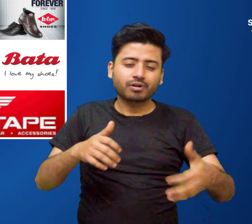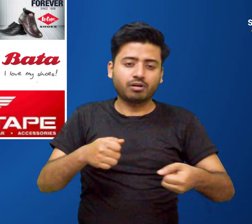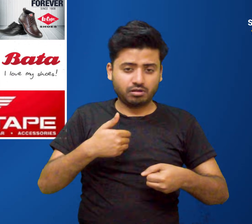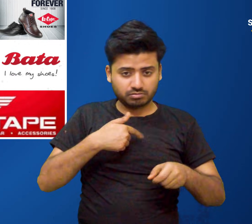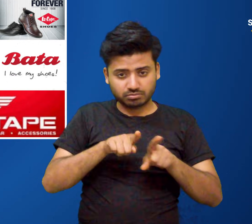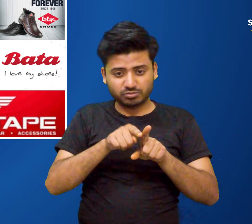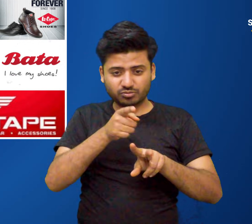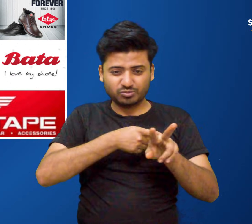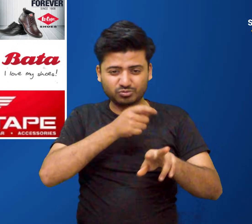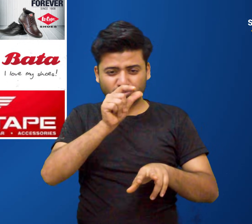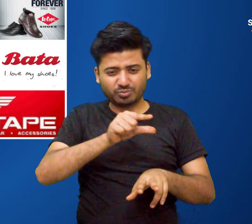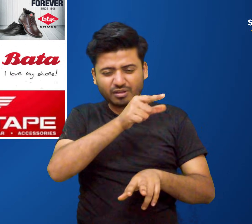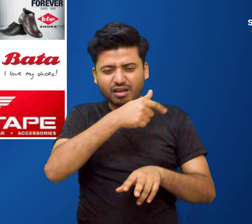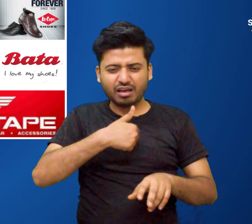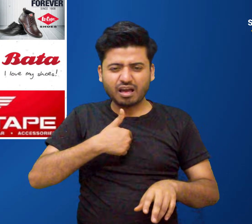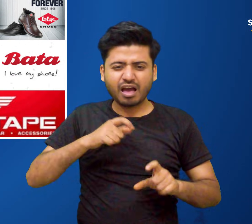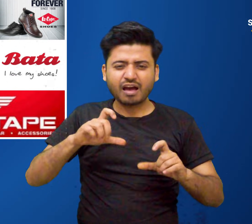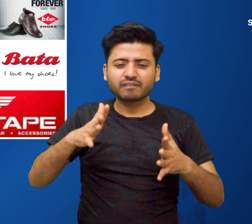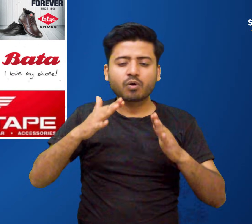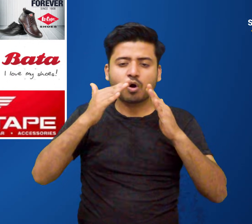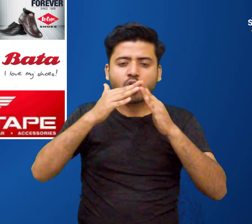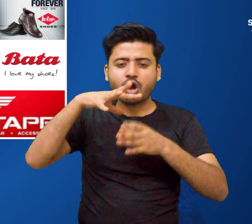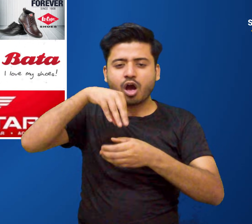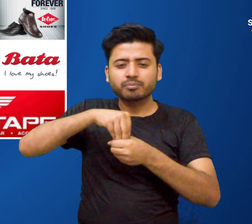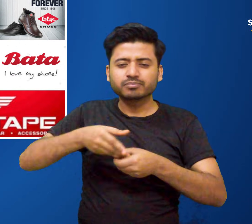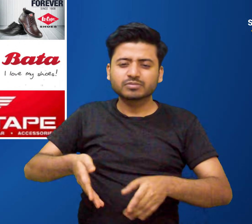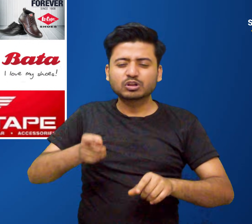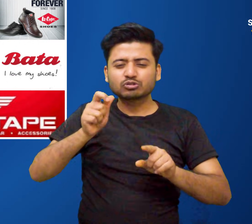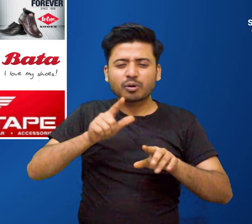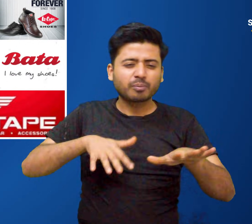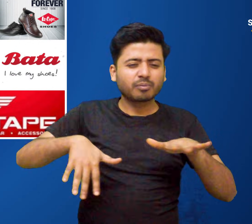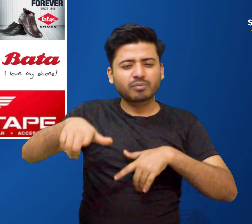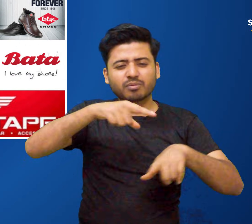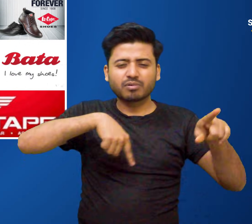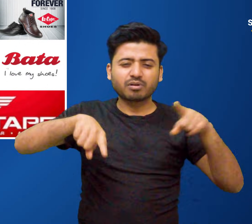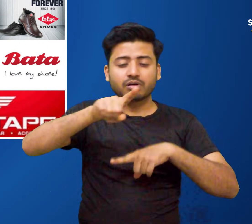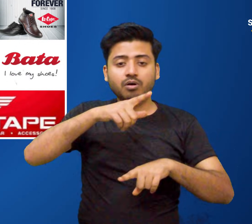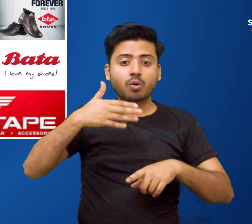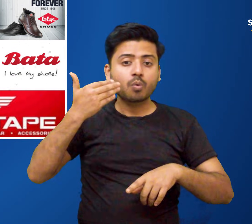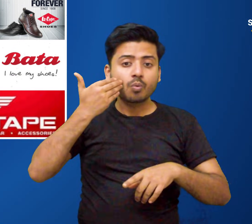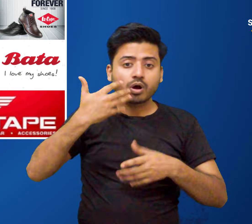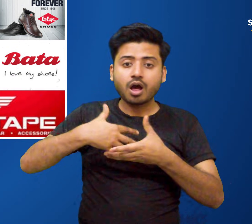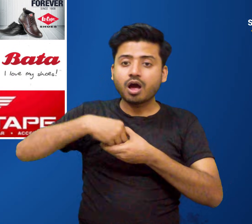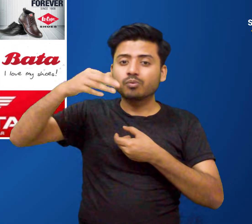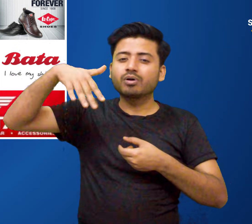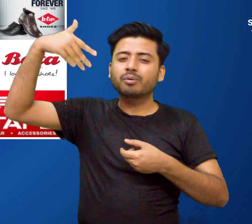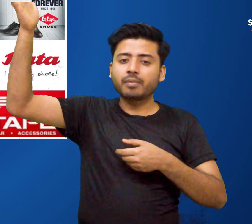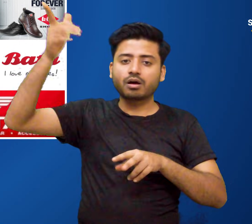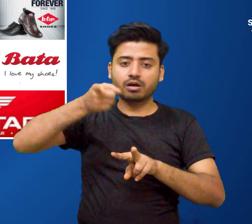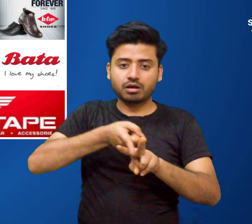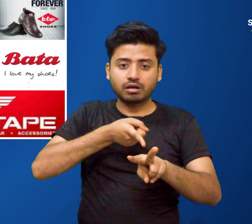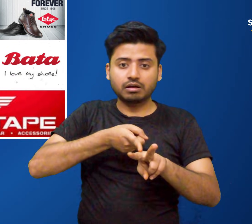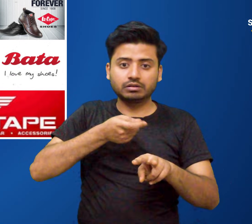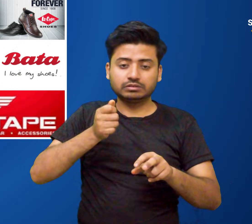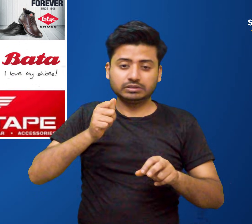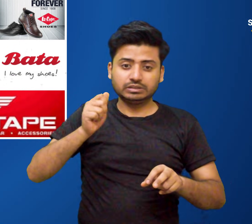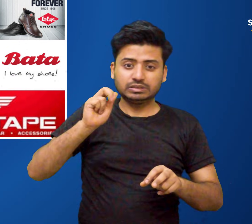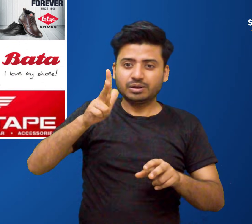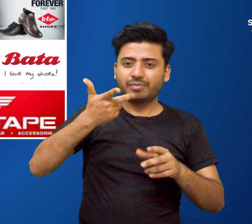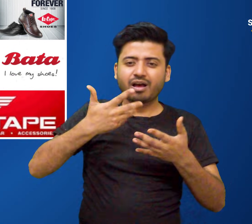is BPA-free and doesn't require phthalate plasticizers. Heat exposure. EVA is a thermoplastic that can soften